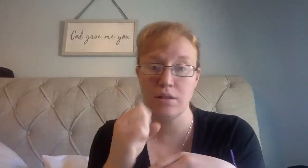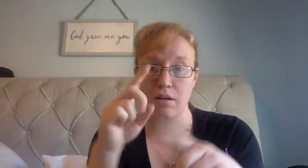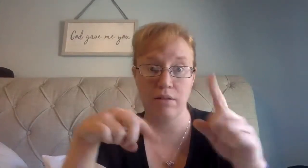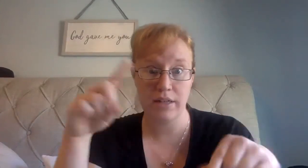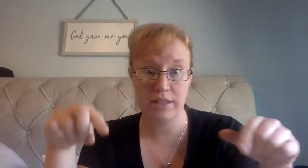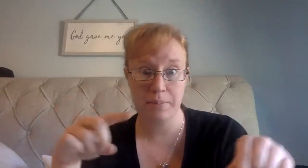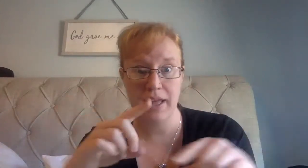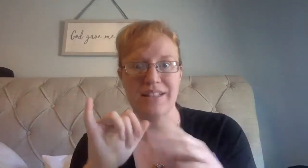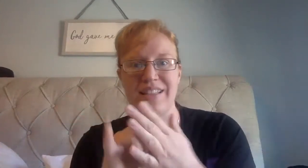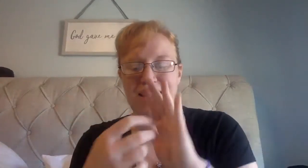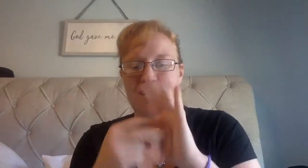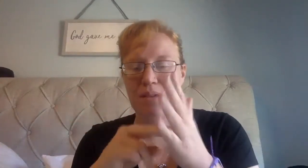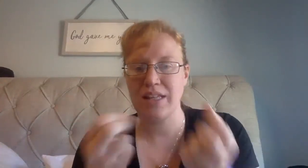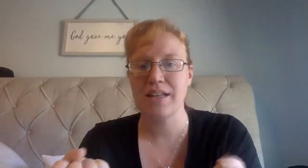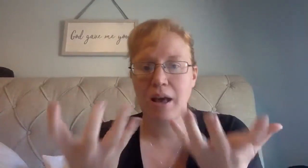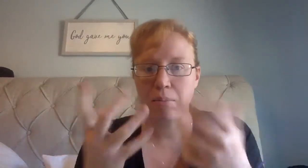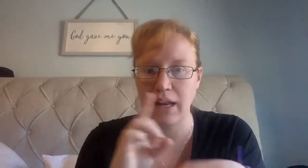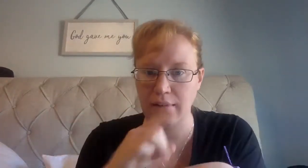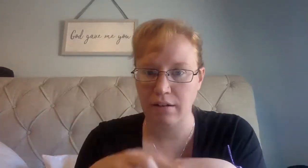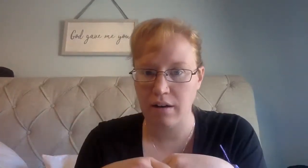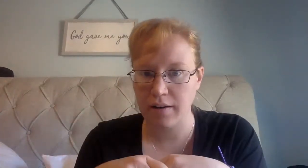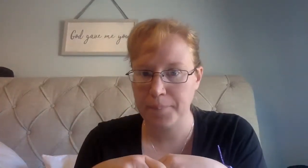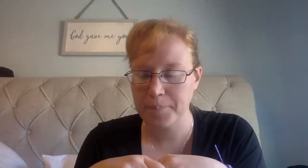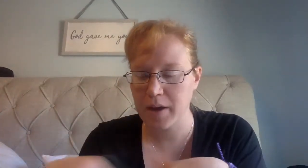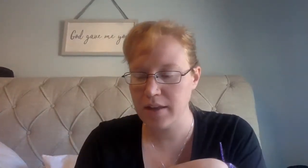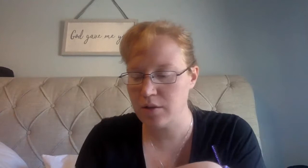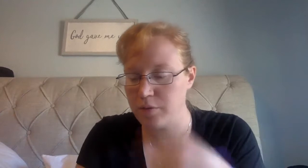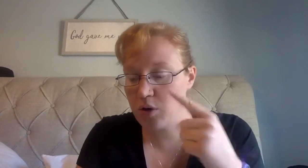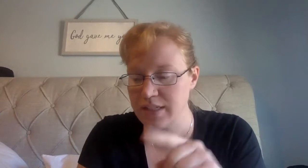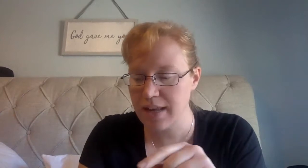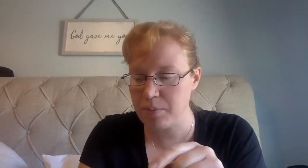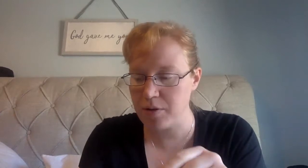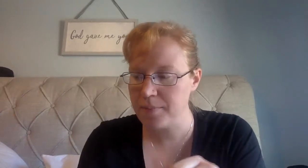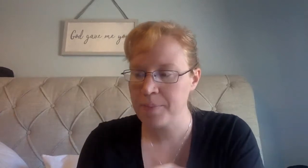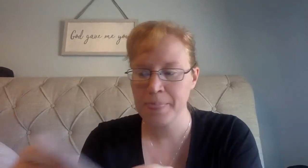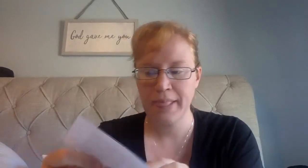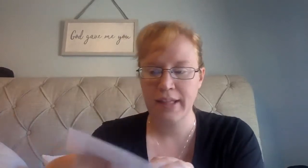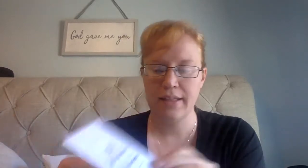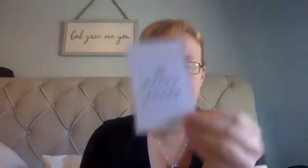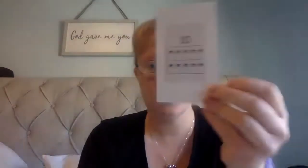so it depends, and that means how many there are, okay? So for example, this